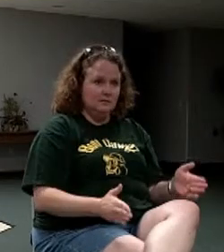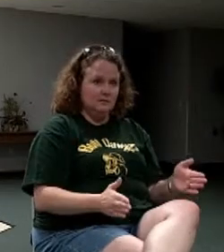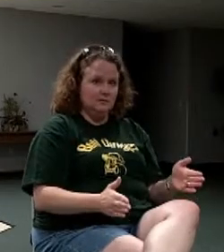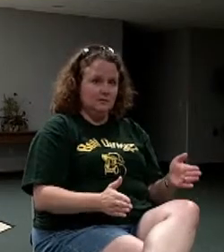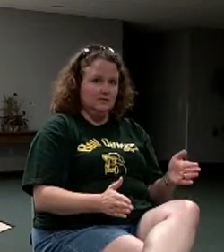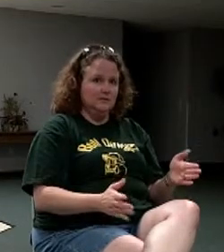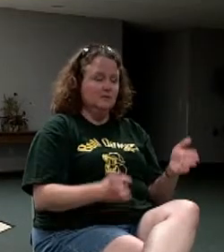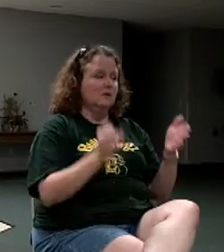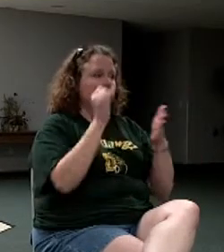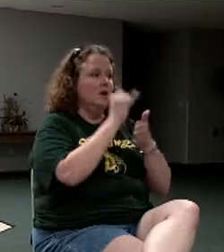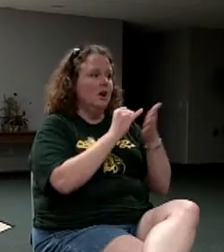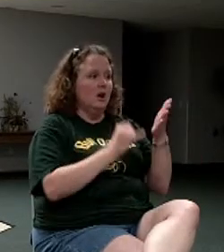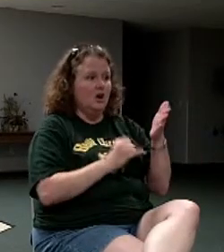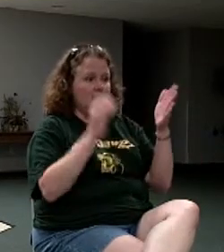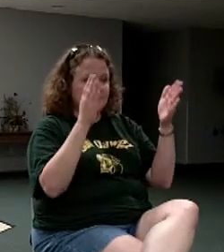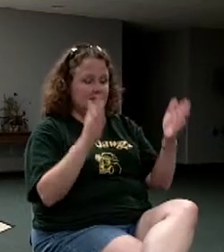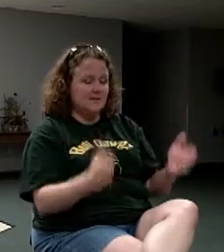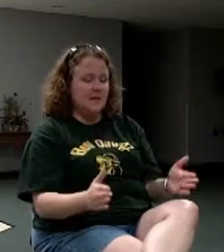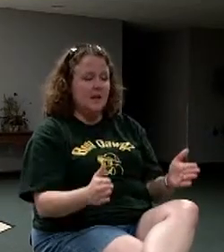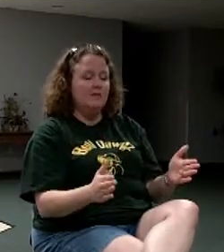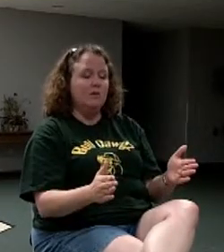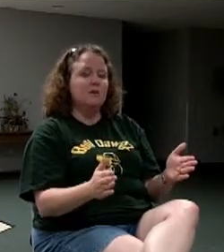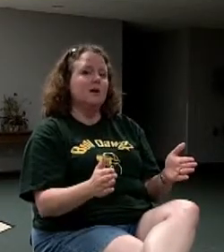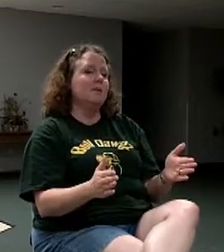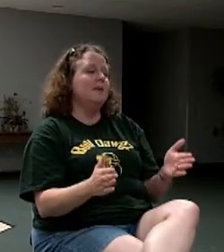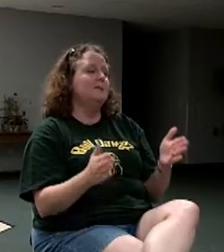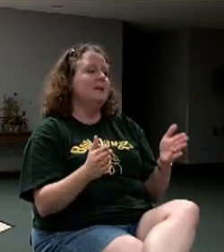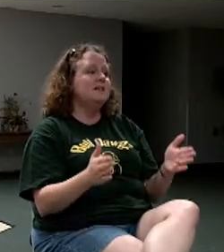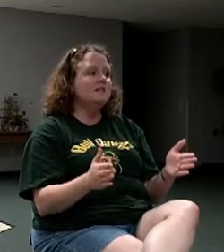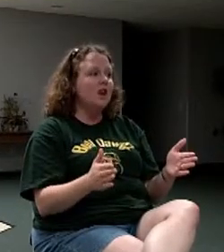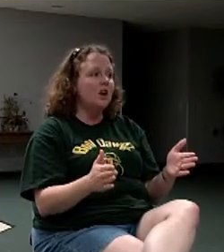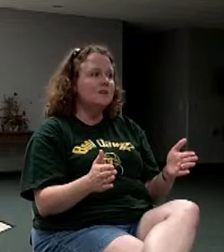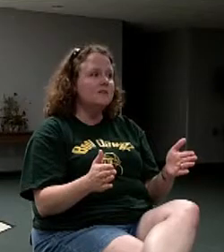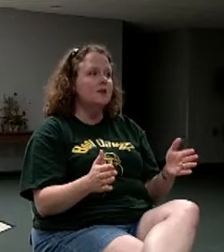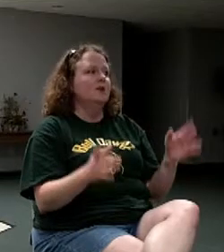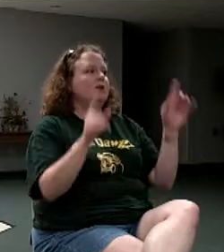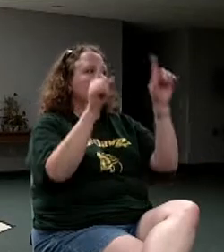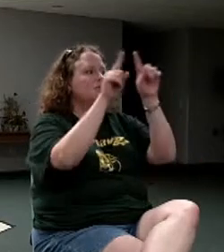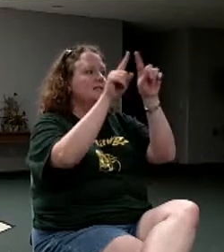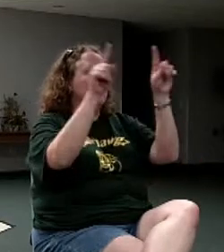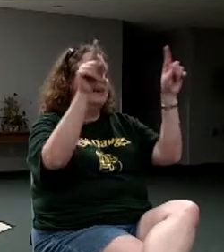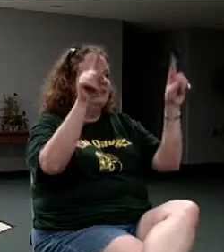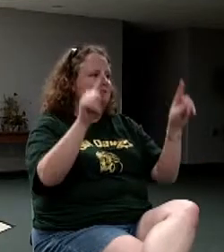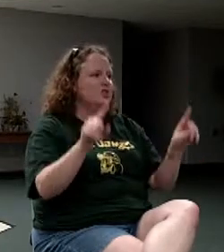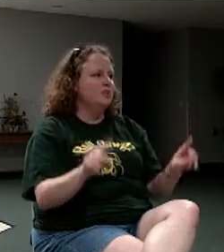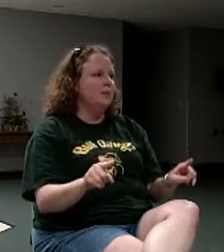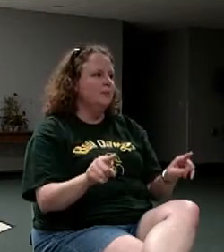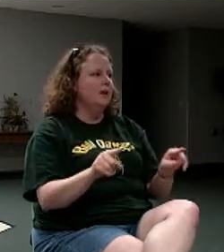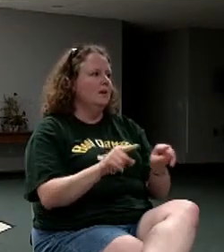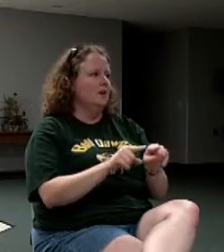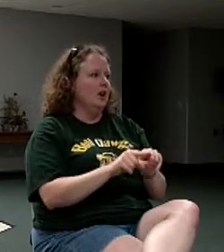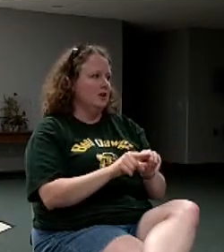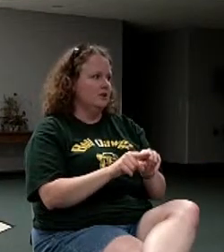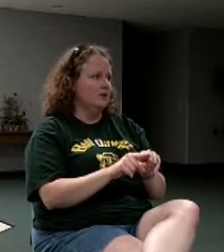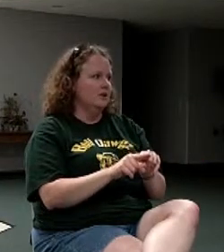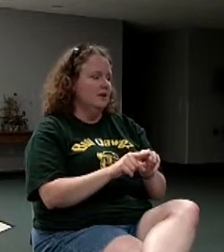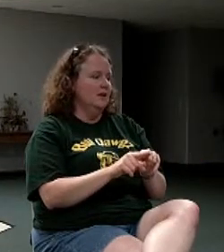really? Artist. If you want to talk about the piece of art, you sign the shape of the art. If